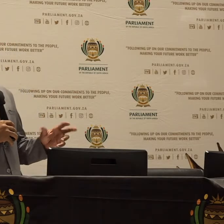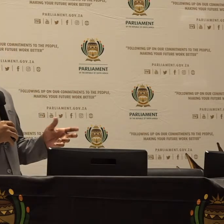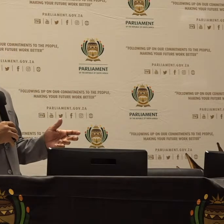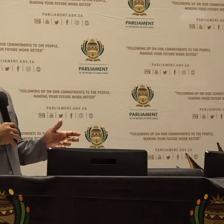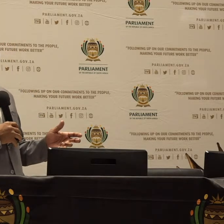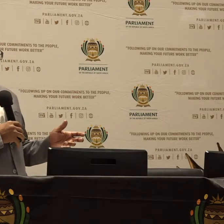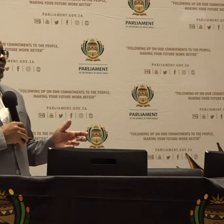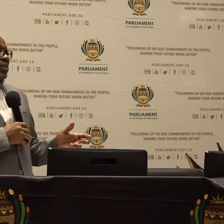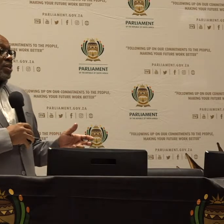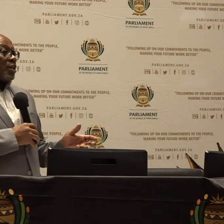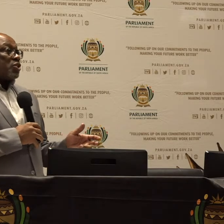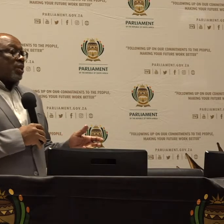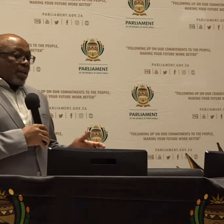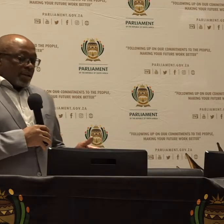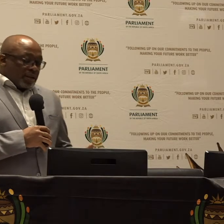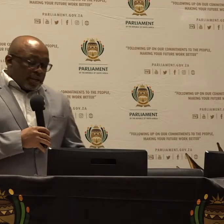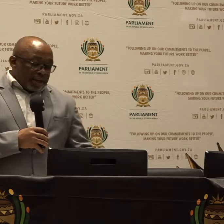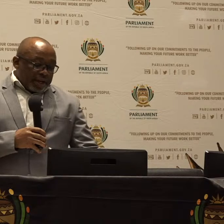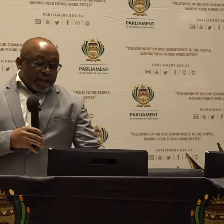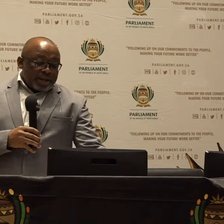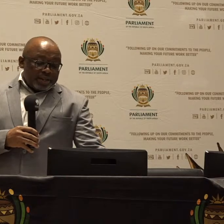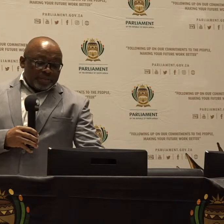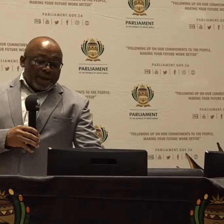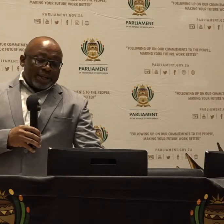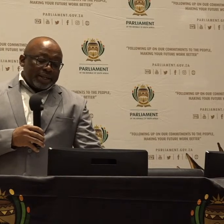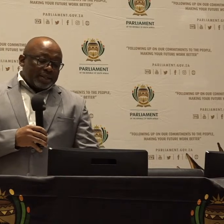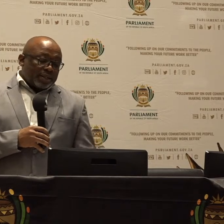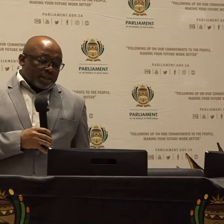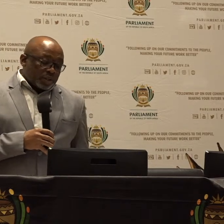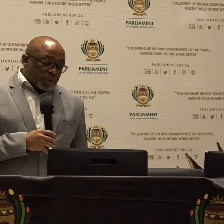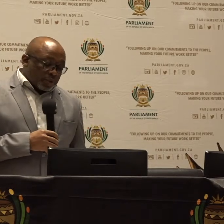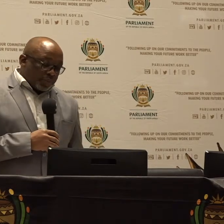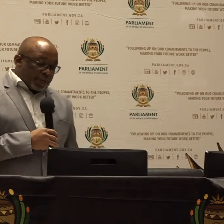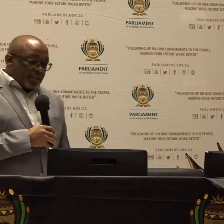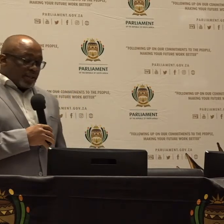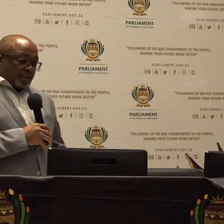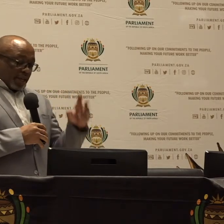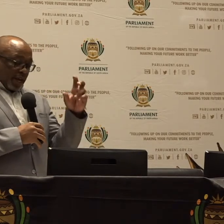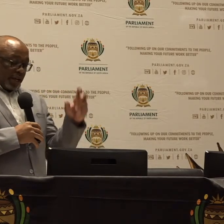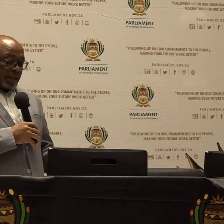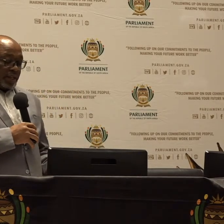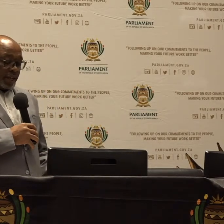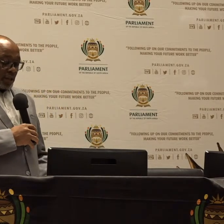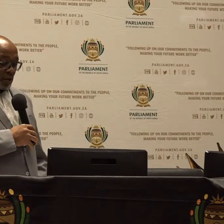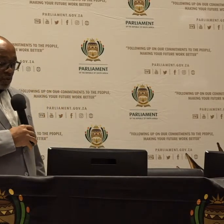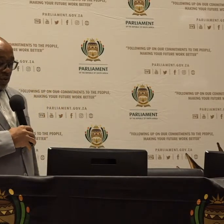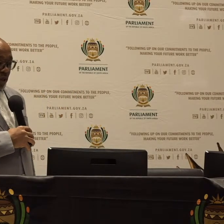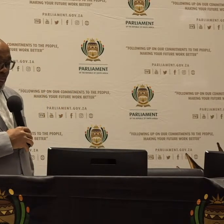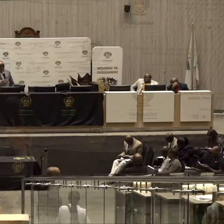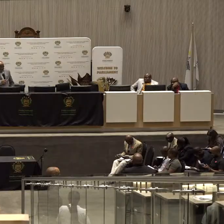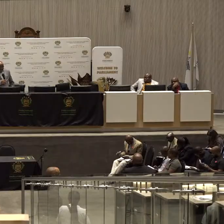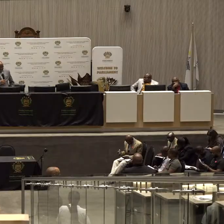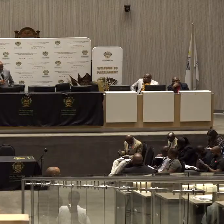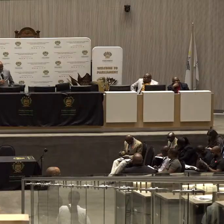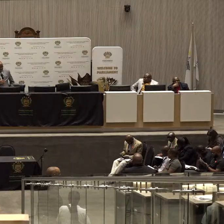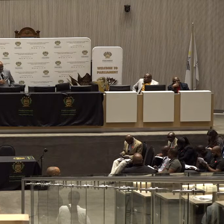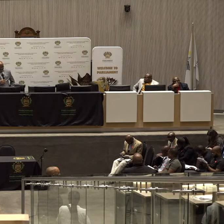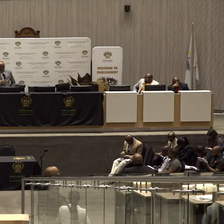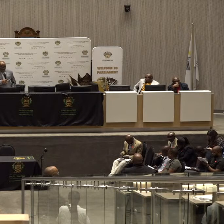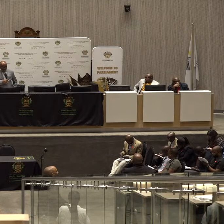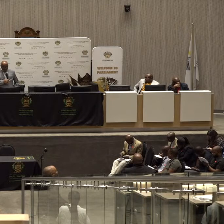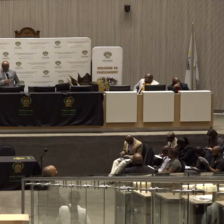it has both a discretionary and mandatory responsibilities they are in that close